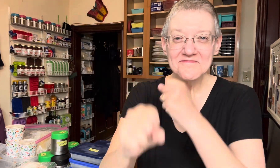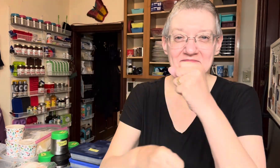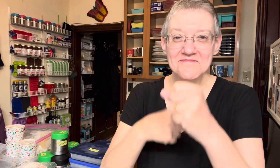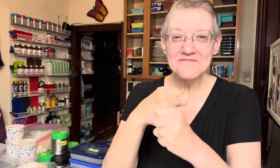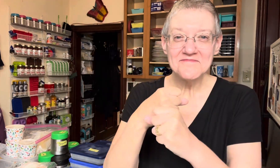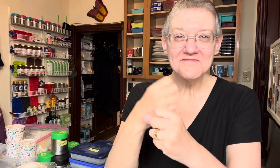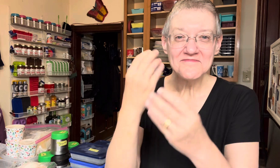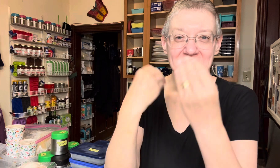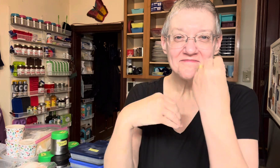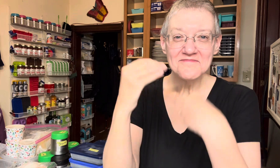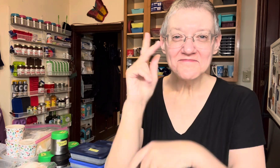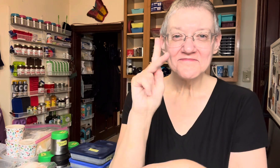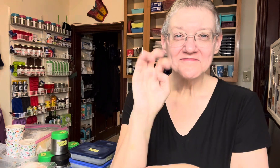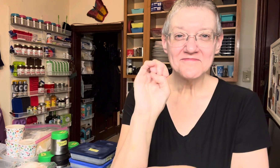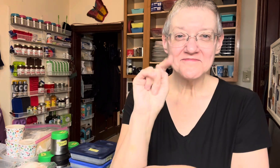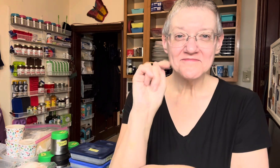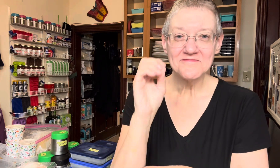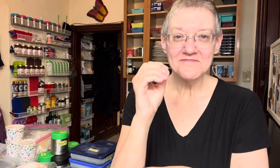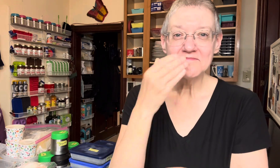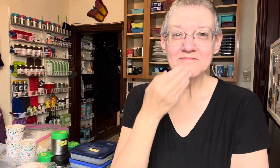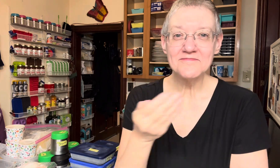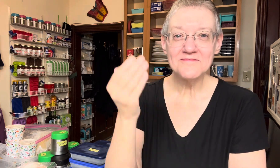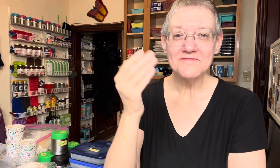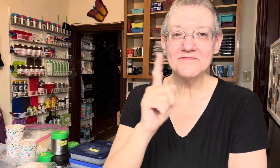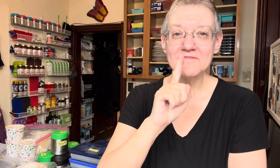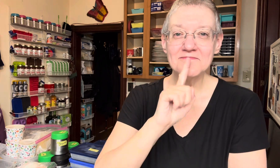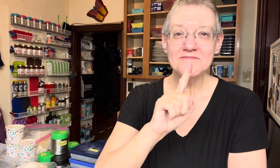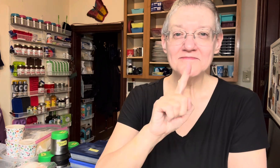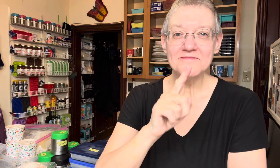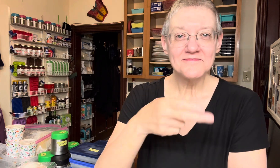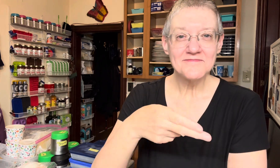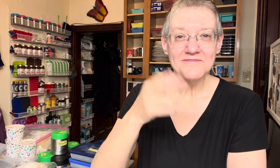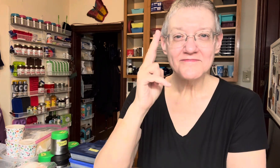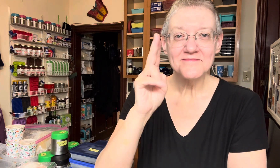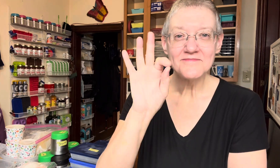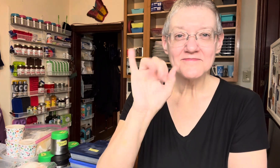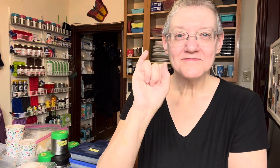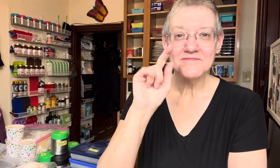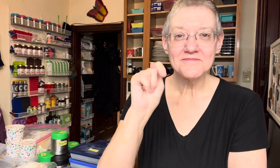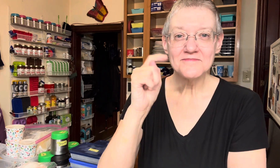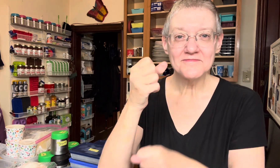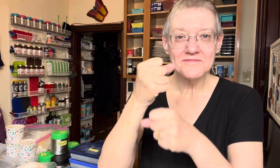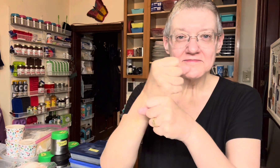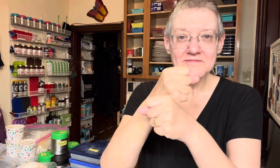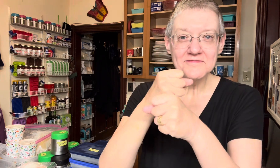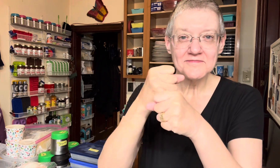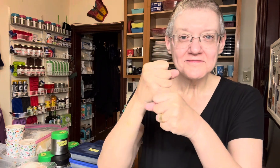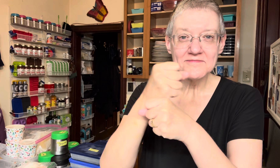Breakfast every morning for the last 8 years of eating keto is high-fat coffee.